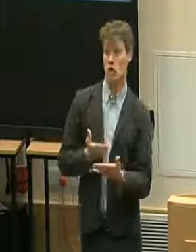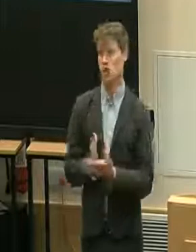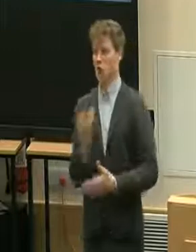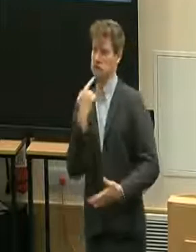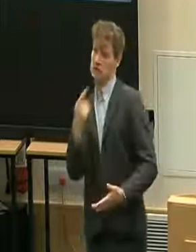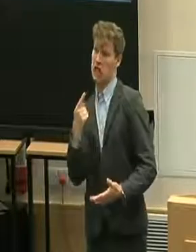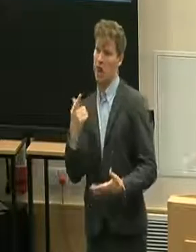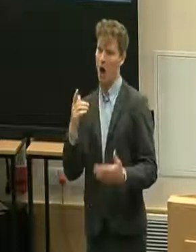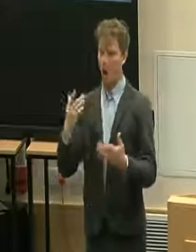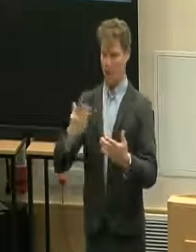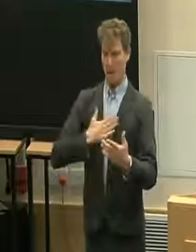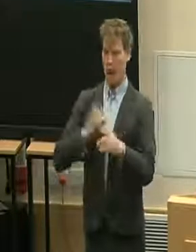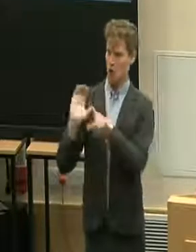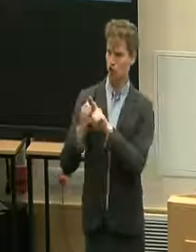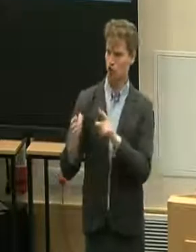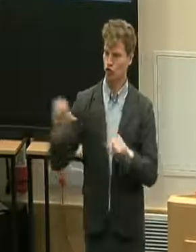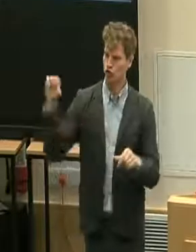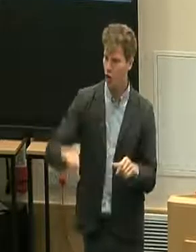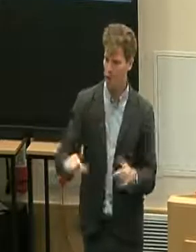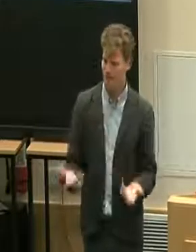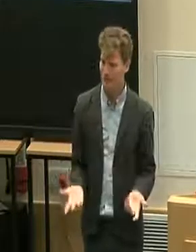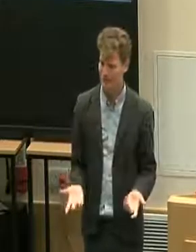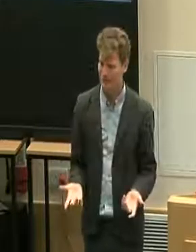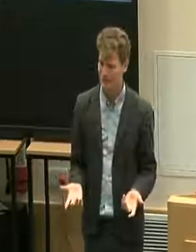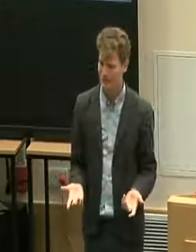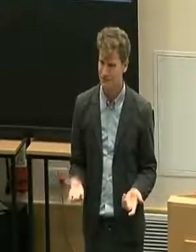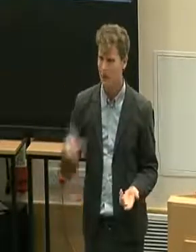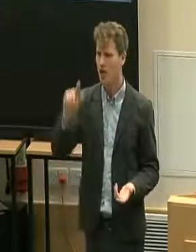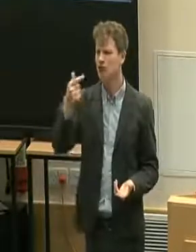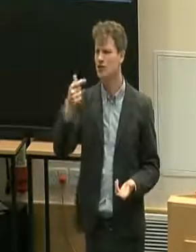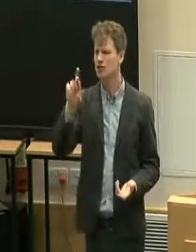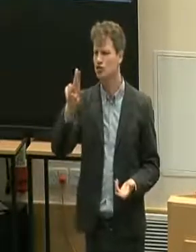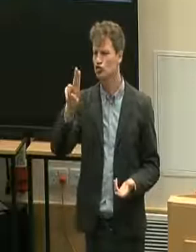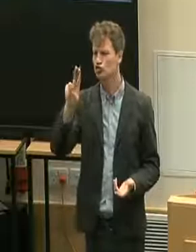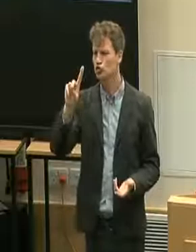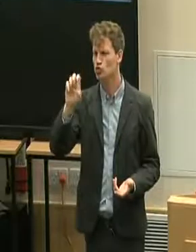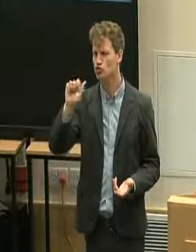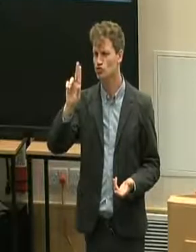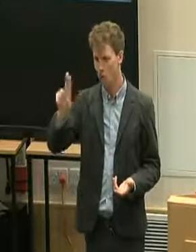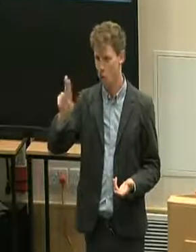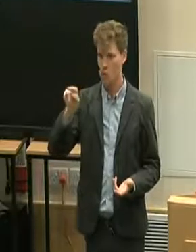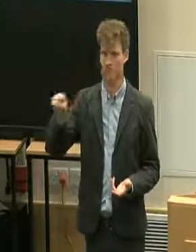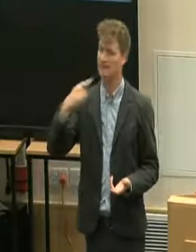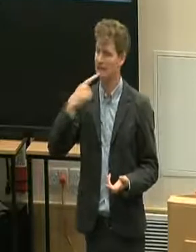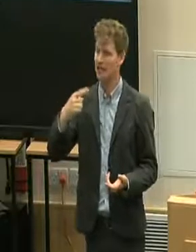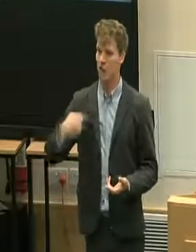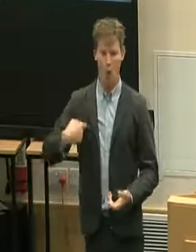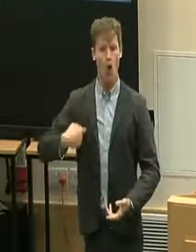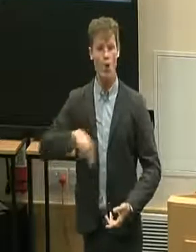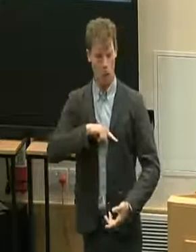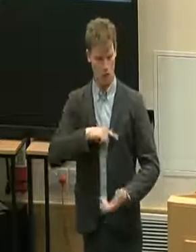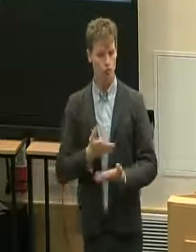our culture is wrong? Pierre Elliott Trudeau said, we're right and